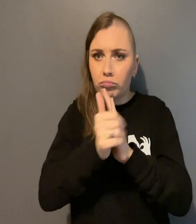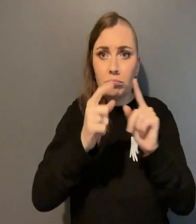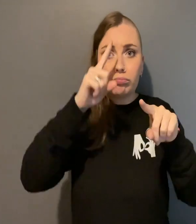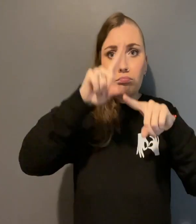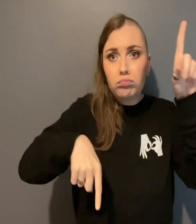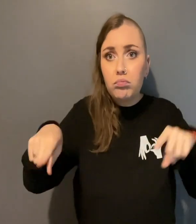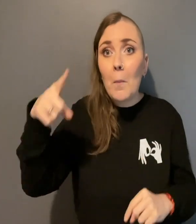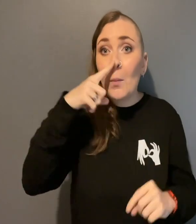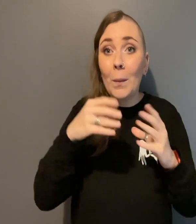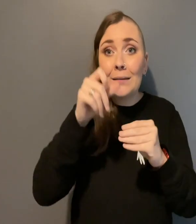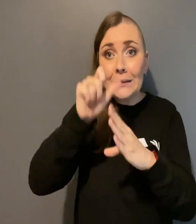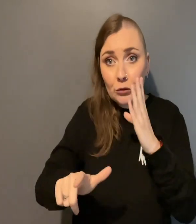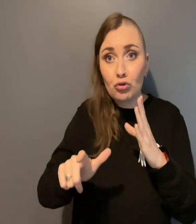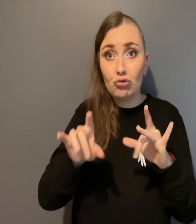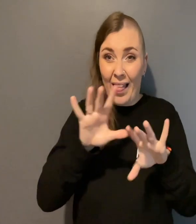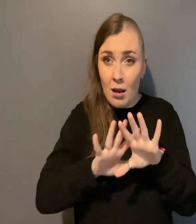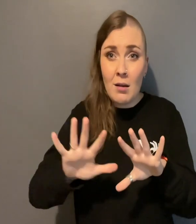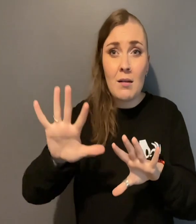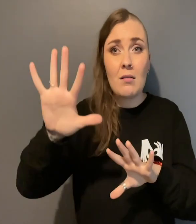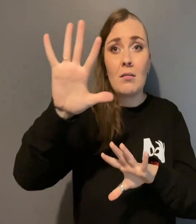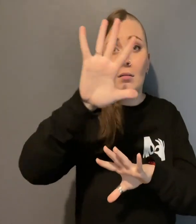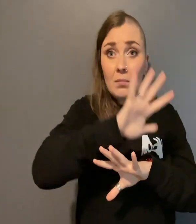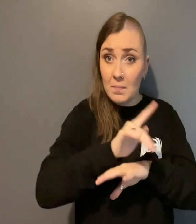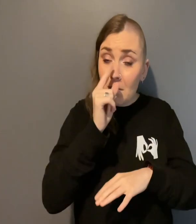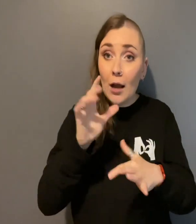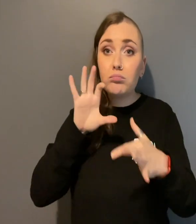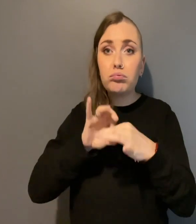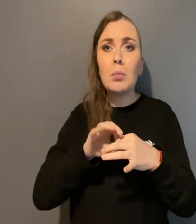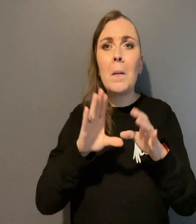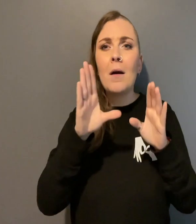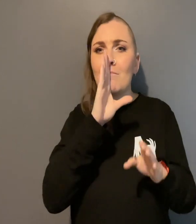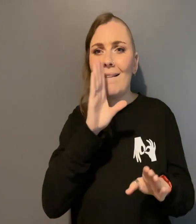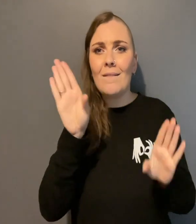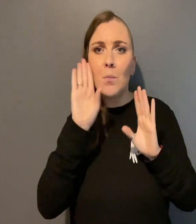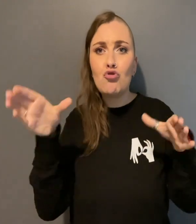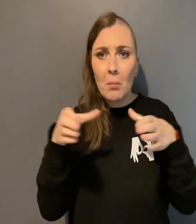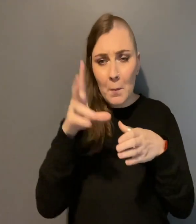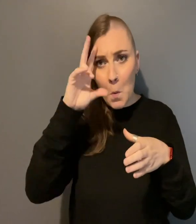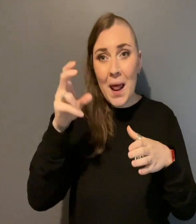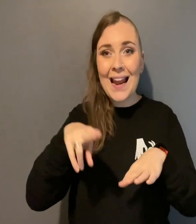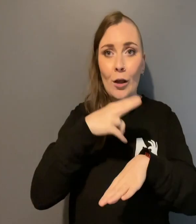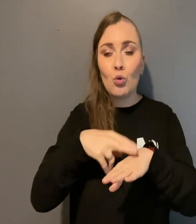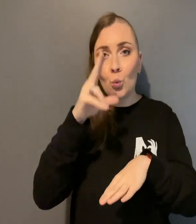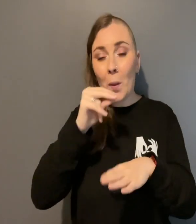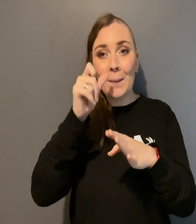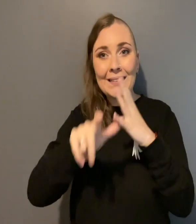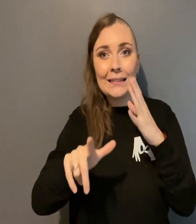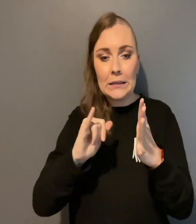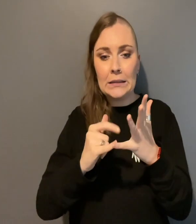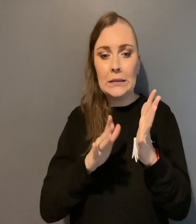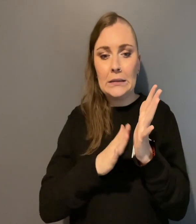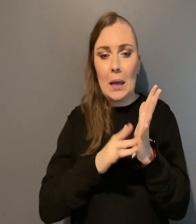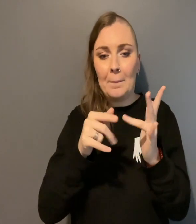diverse people with disability across Australia. You can also join our private Facebook group called National Youth Disability Summit 2020,